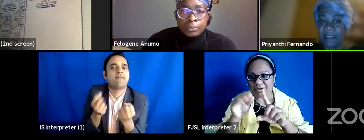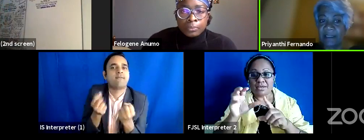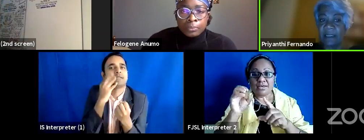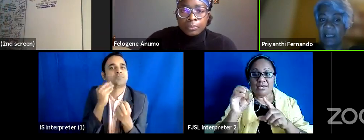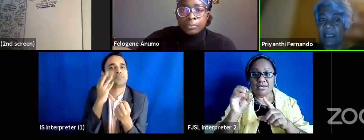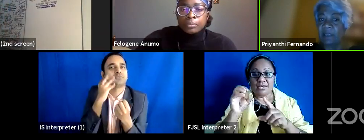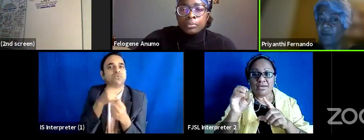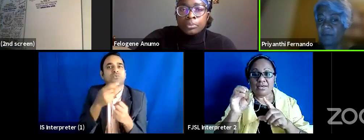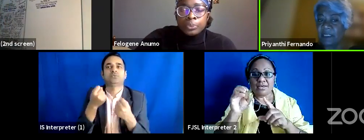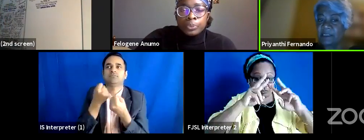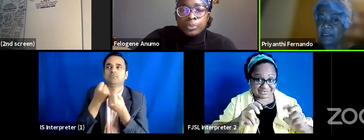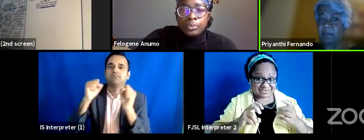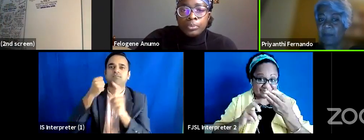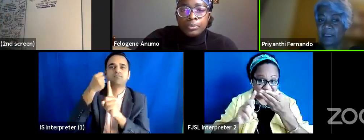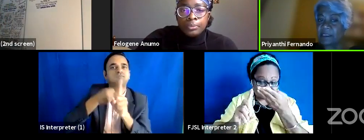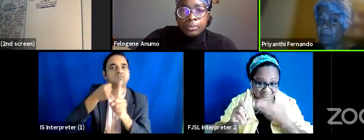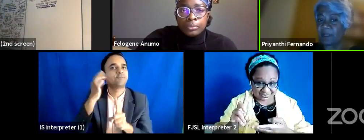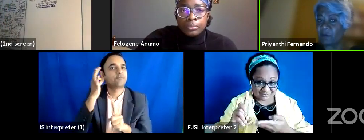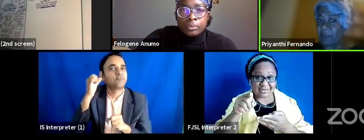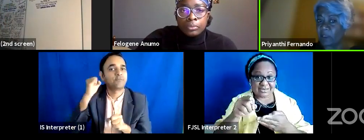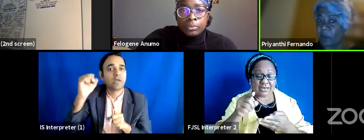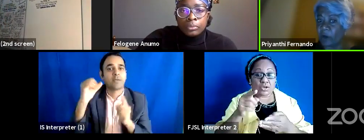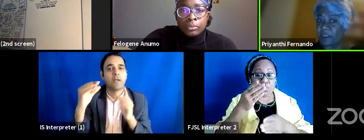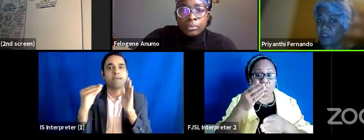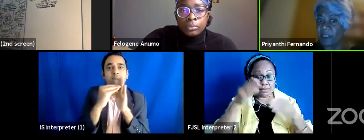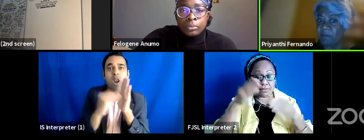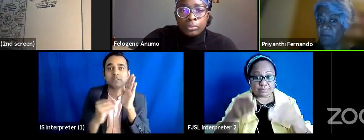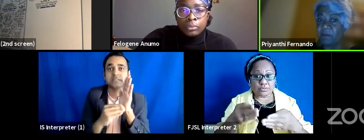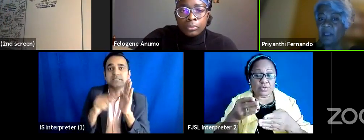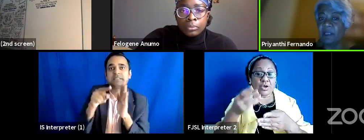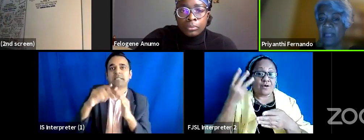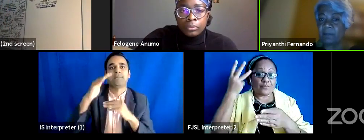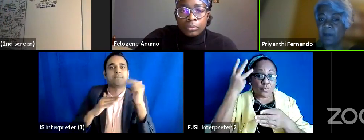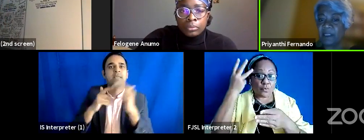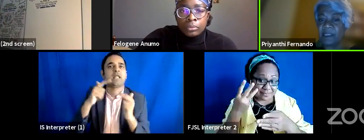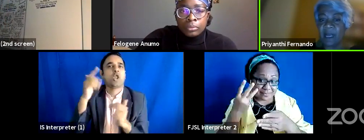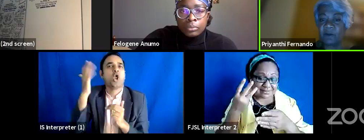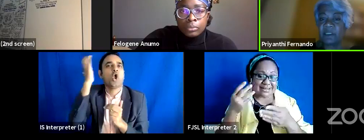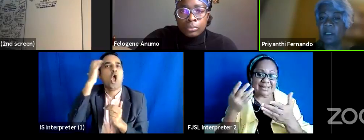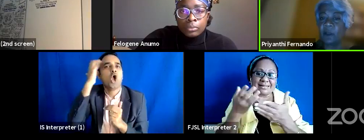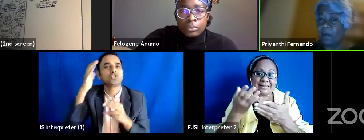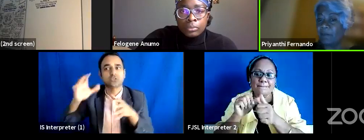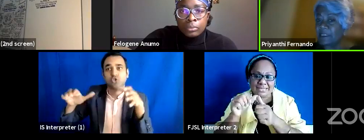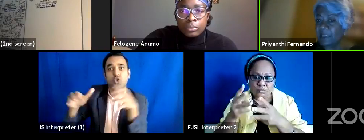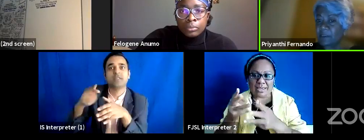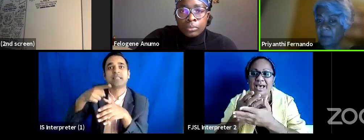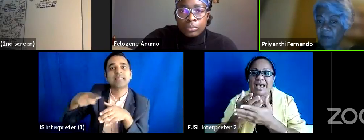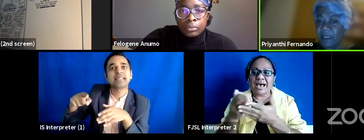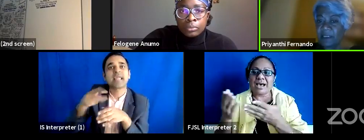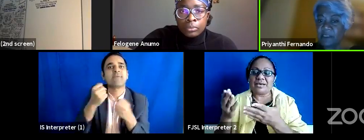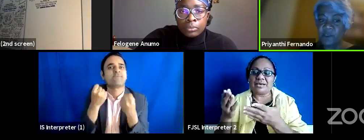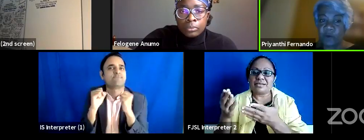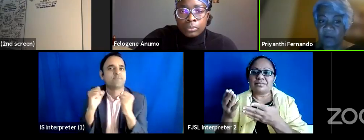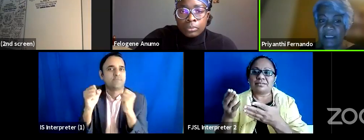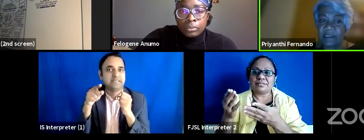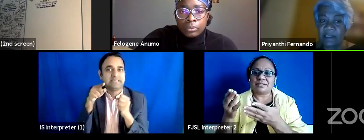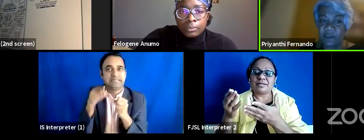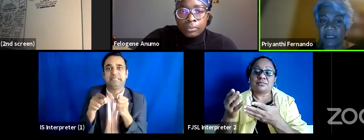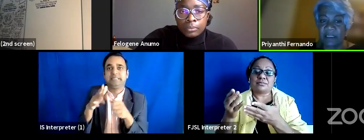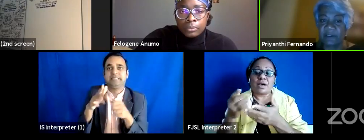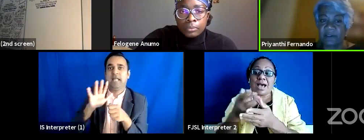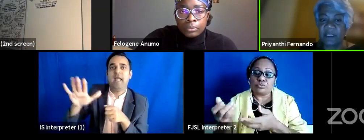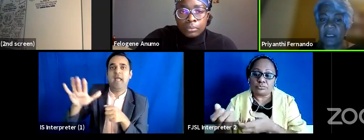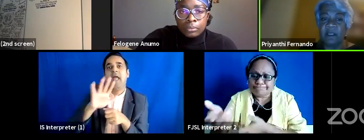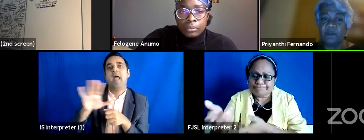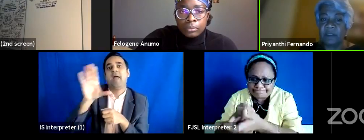is embedded in feminist participatory methodology that brings out women's experience, stories,